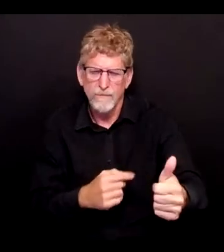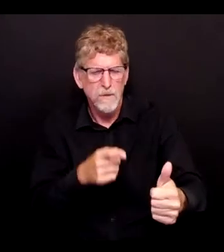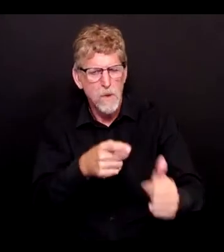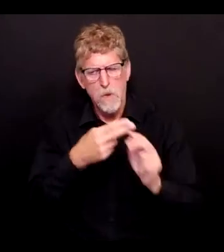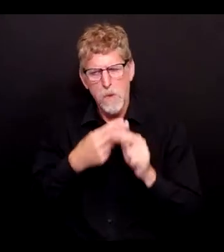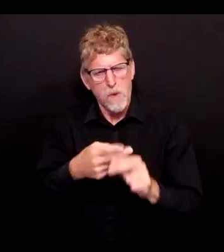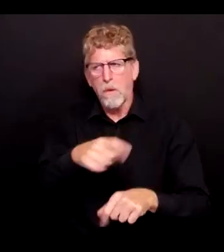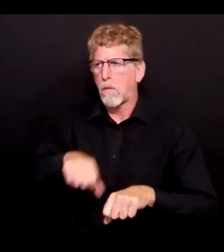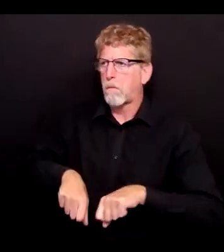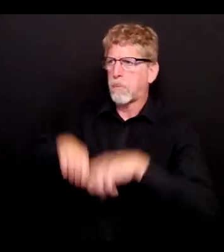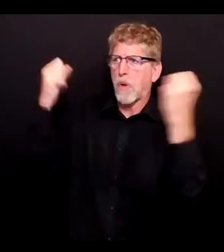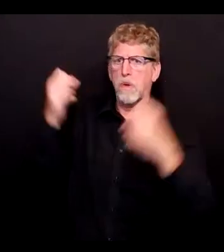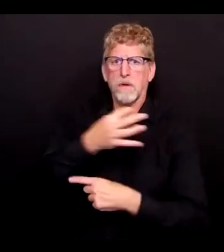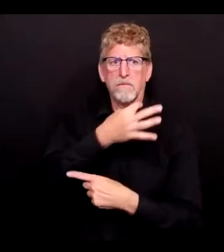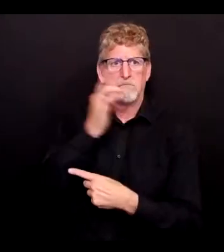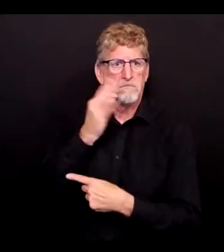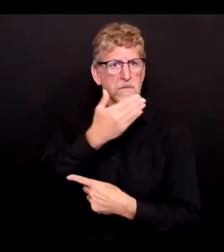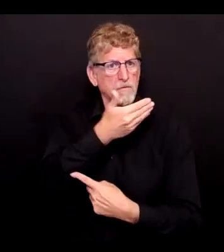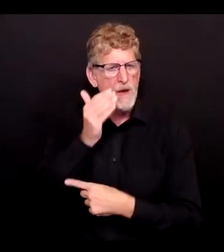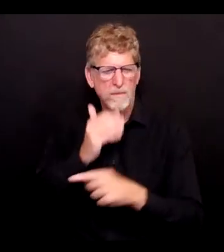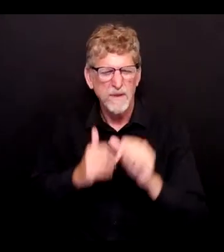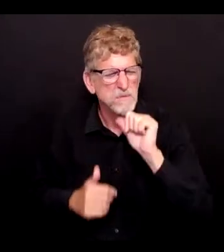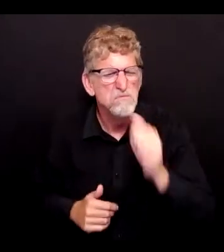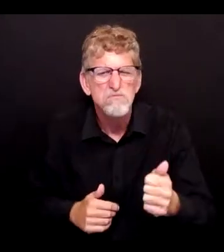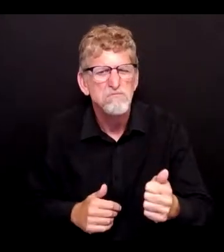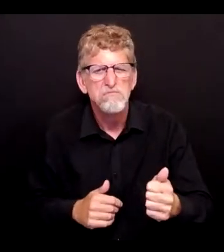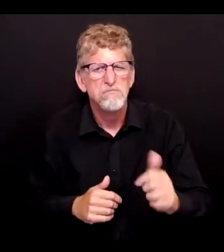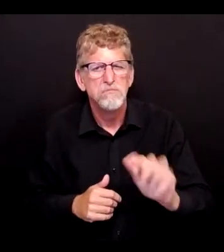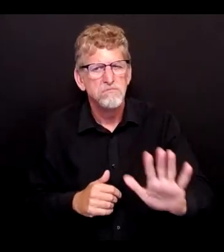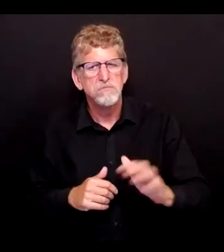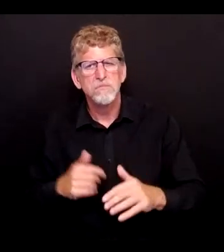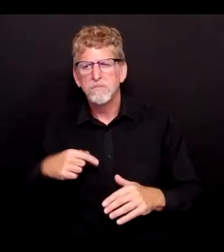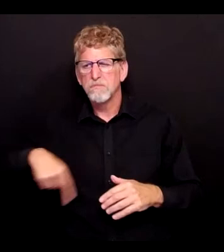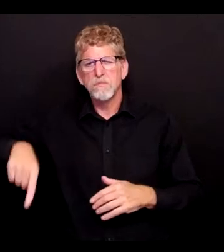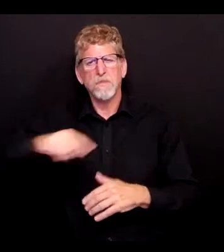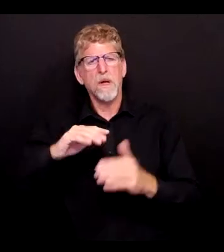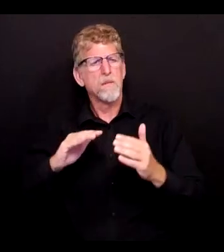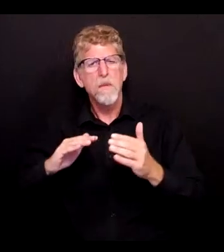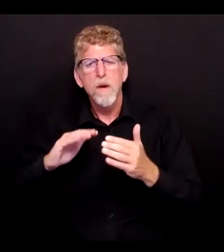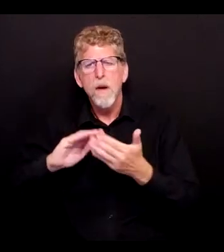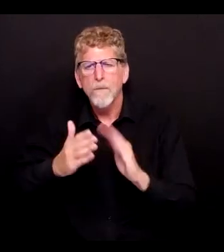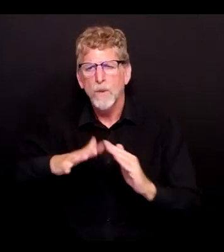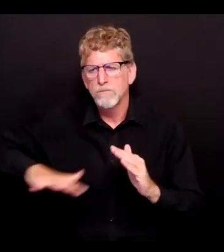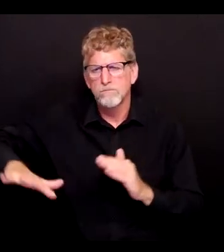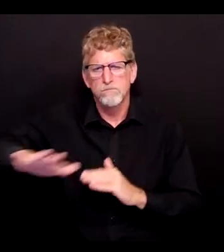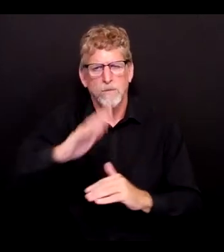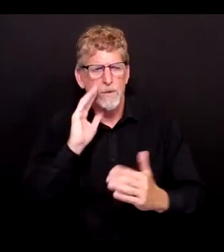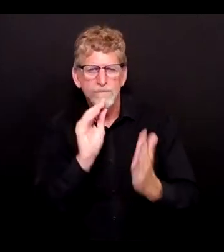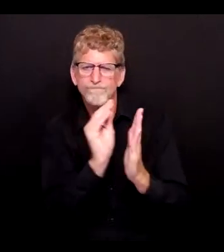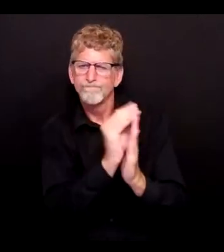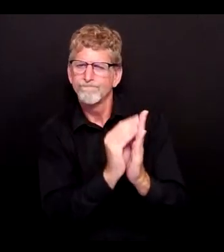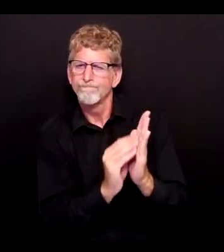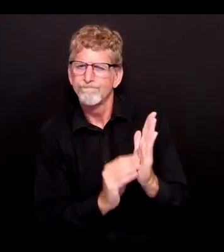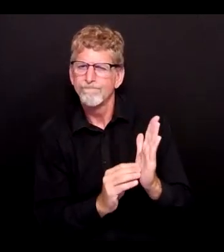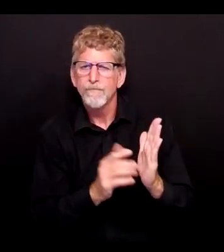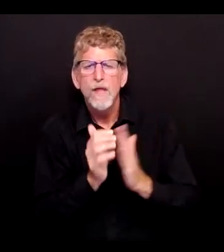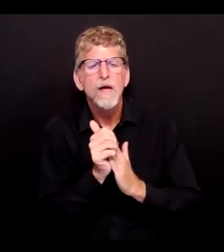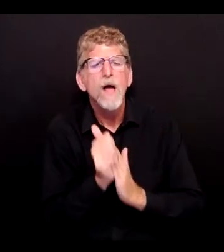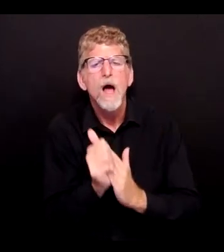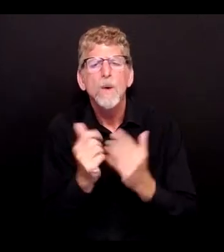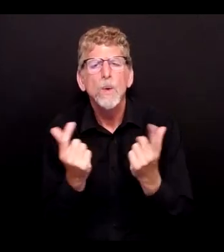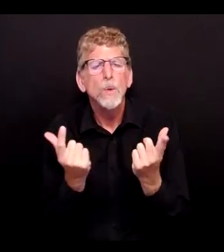As the leaders of the community, we put together guidelines for the Islamic centuries. Because as you may